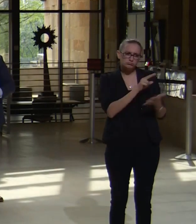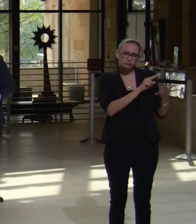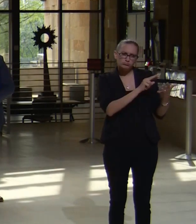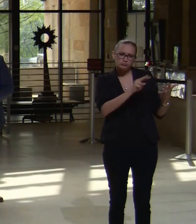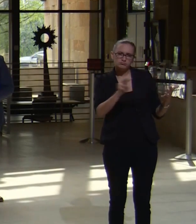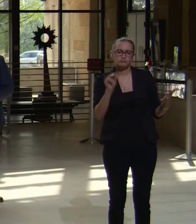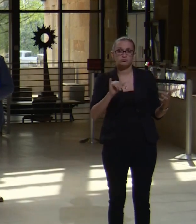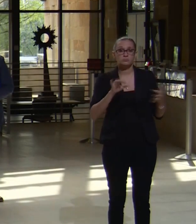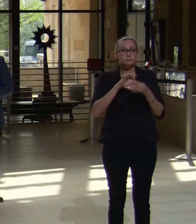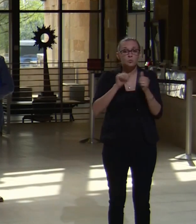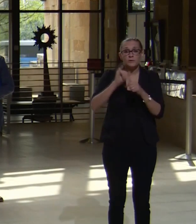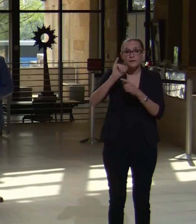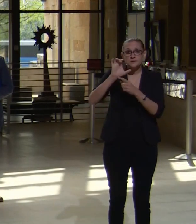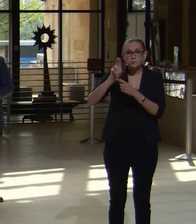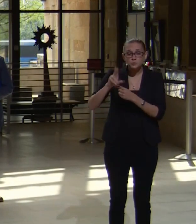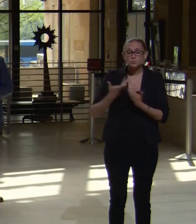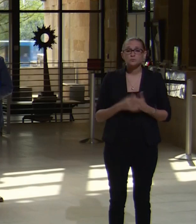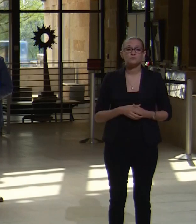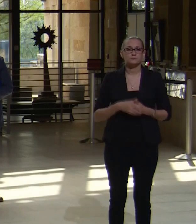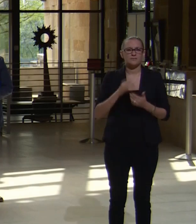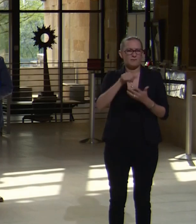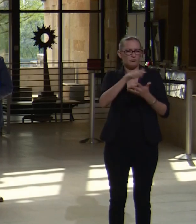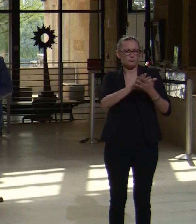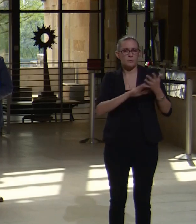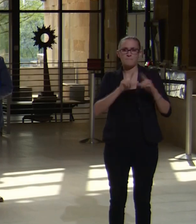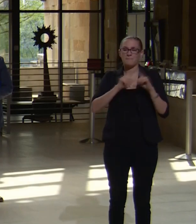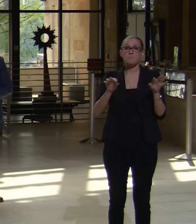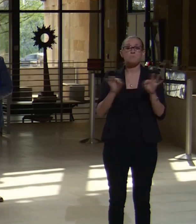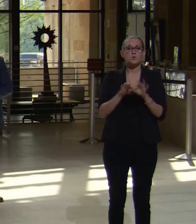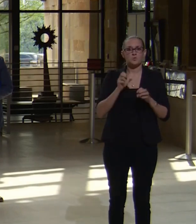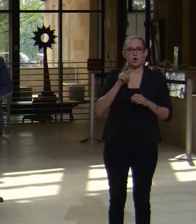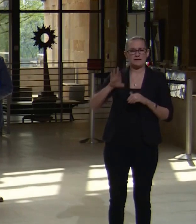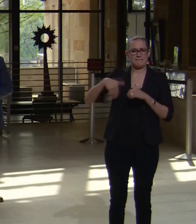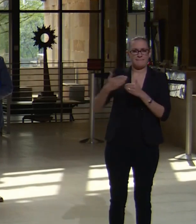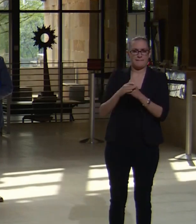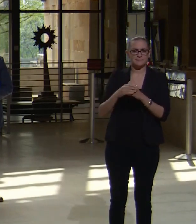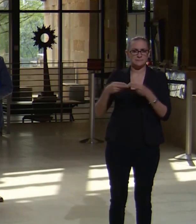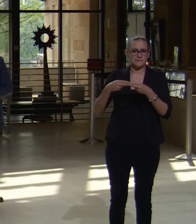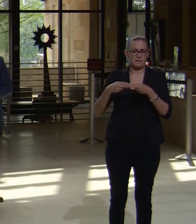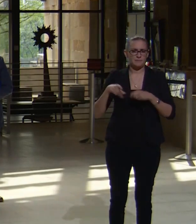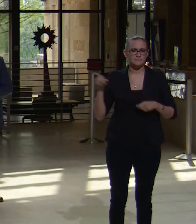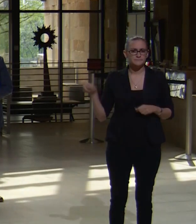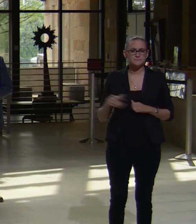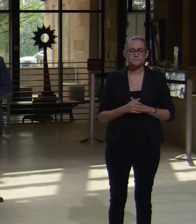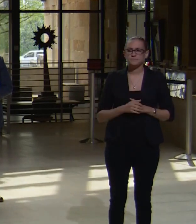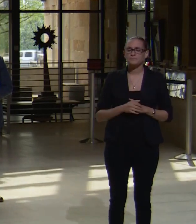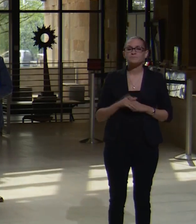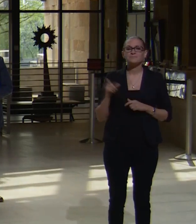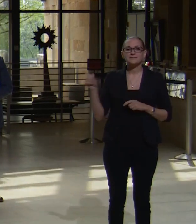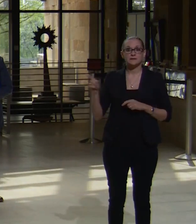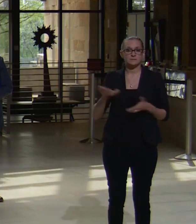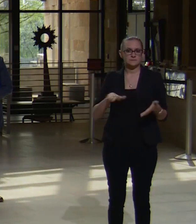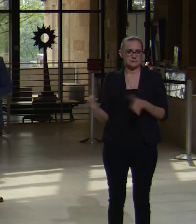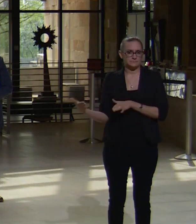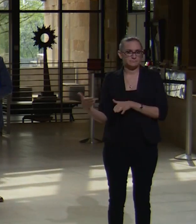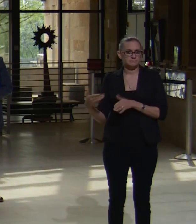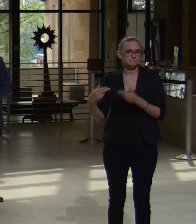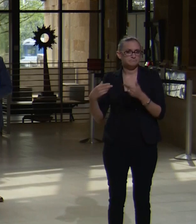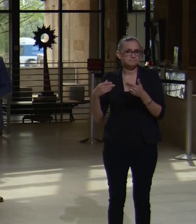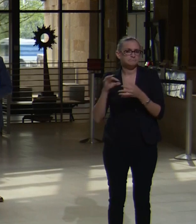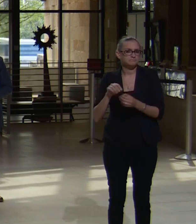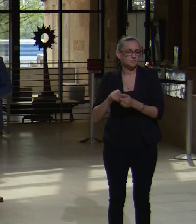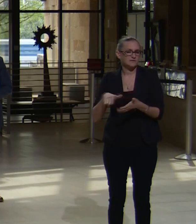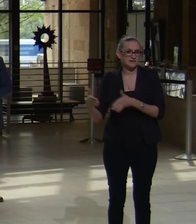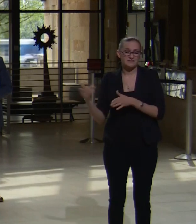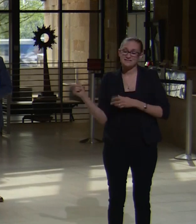at ICU units and other things, but I want you to look at this next slide. This is the mortality slide.